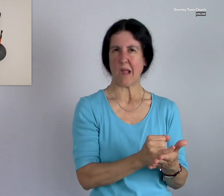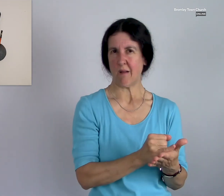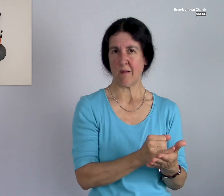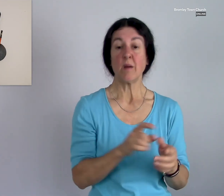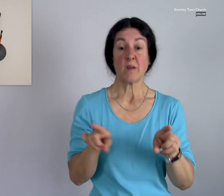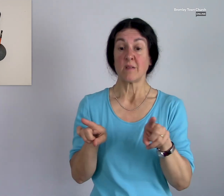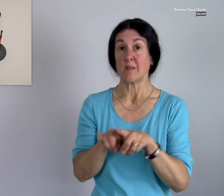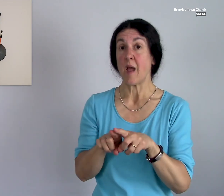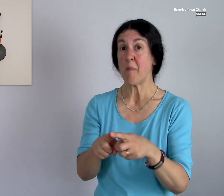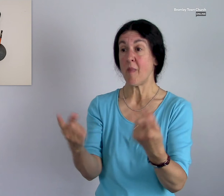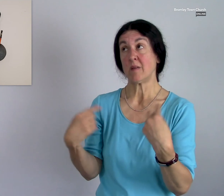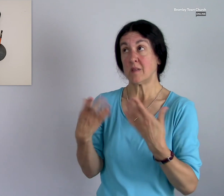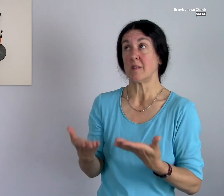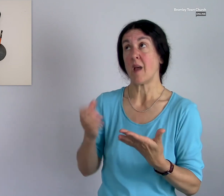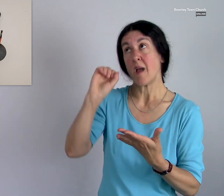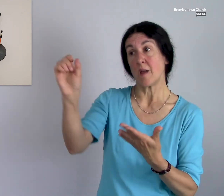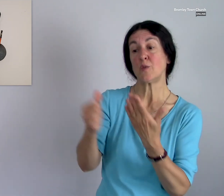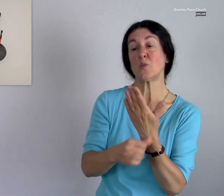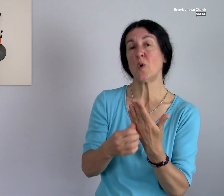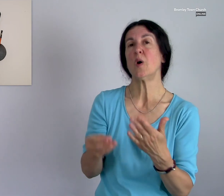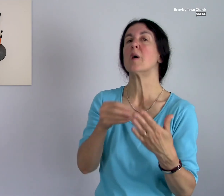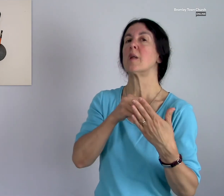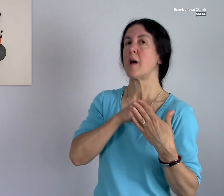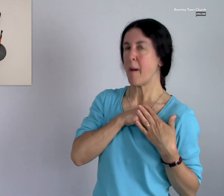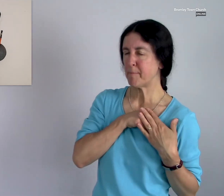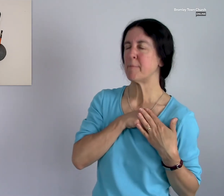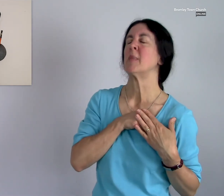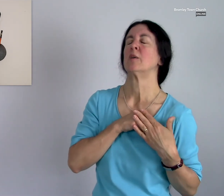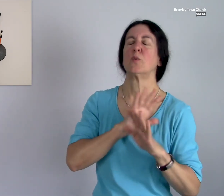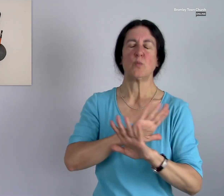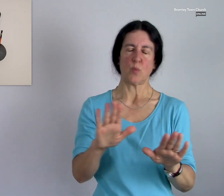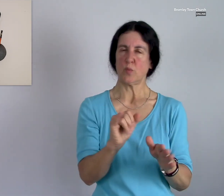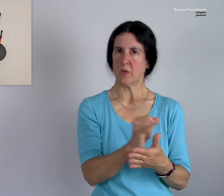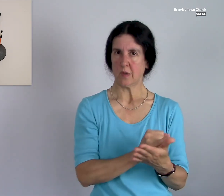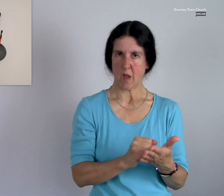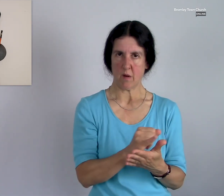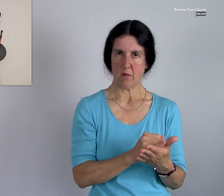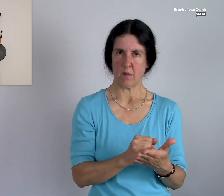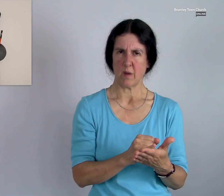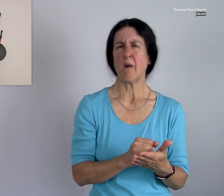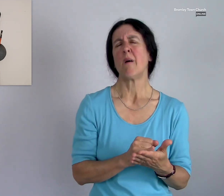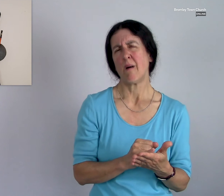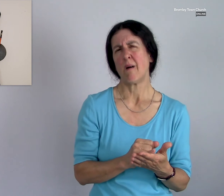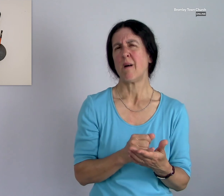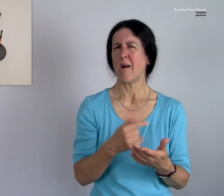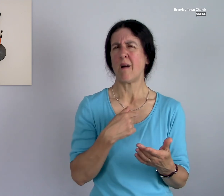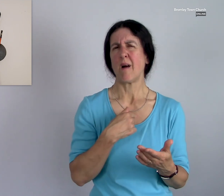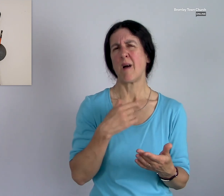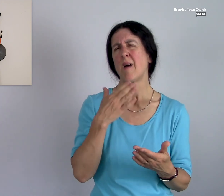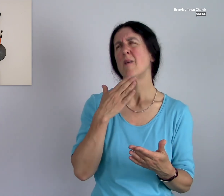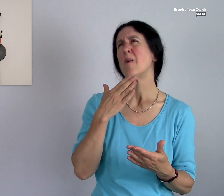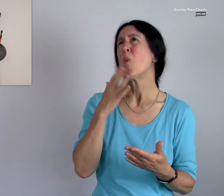so grateful and thankful that when we sin, we have a God who is able,